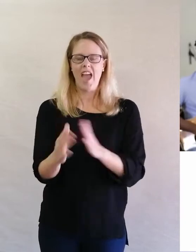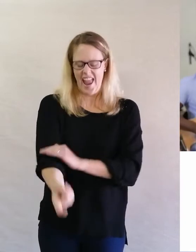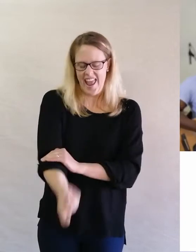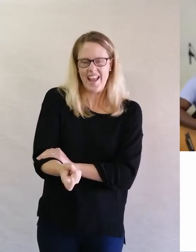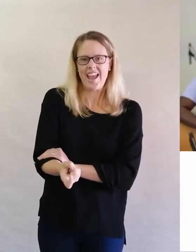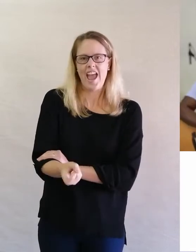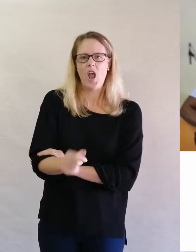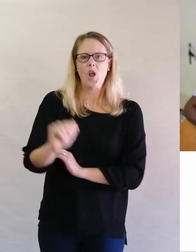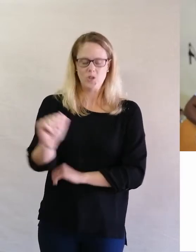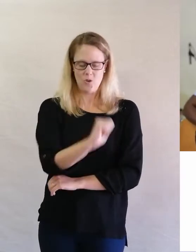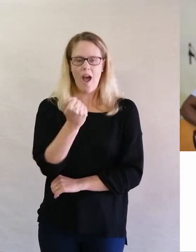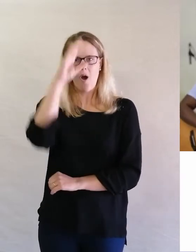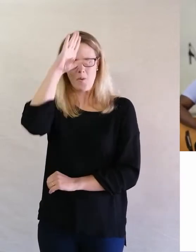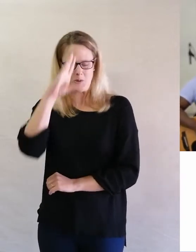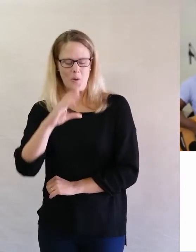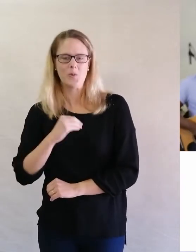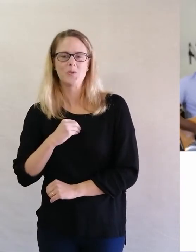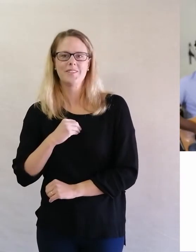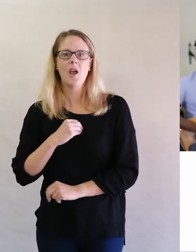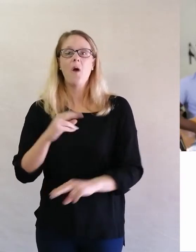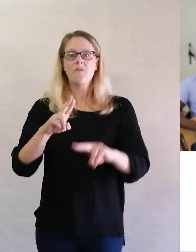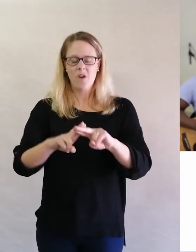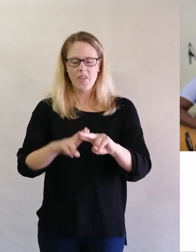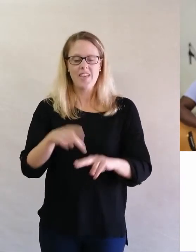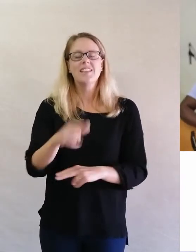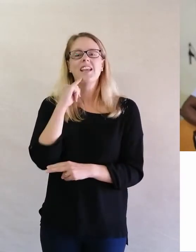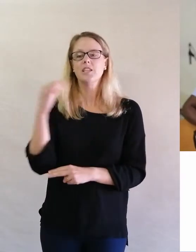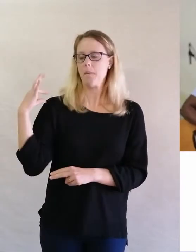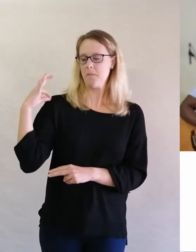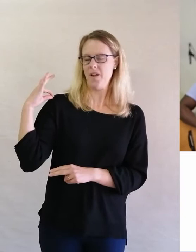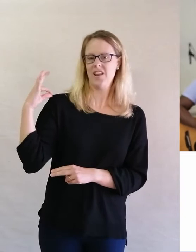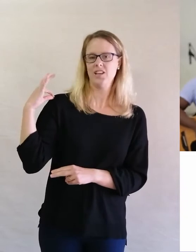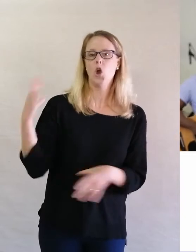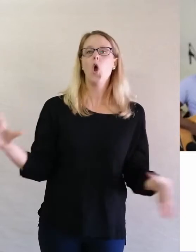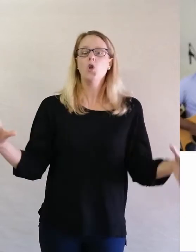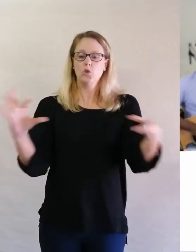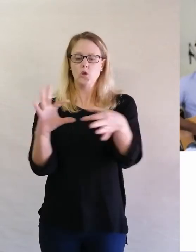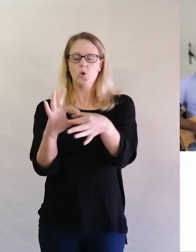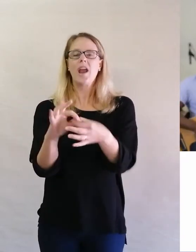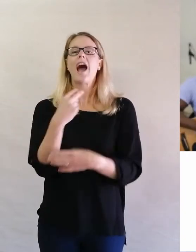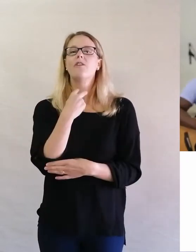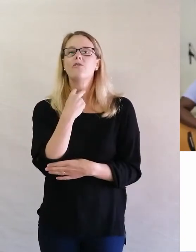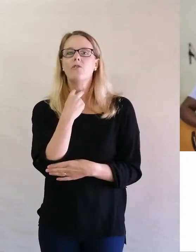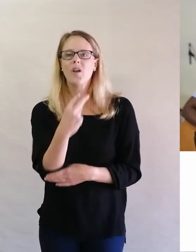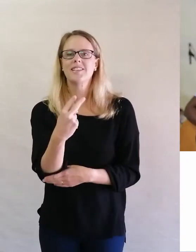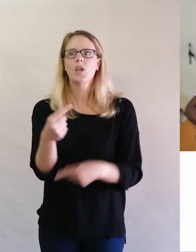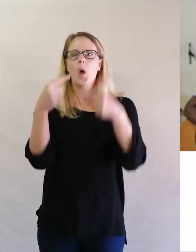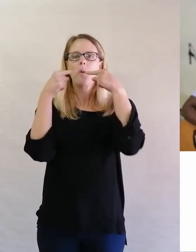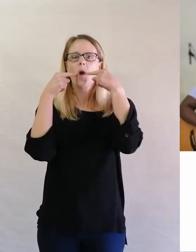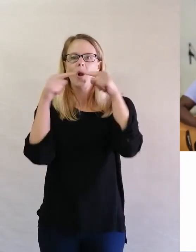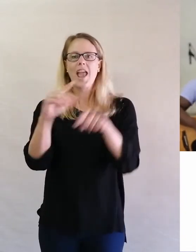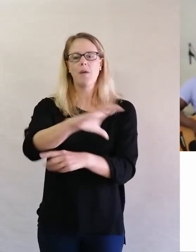so, Father, what a privilege it is this morning to join our voices together and proclaim